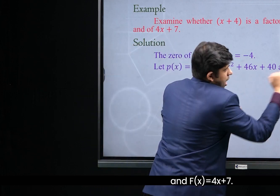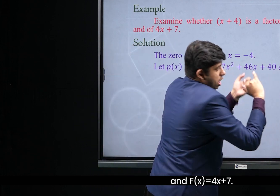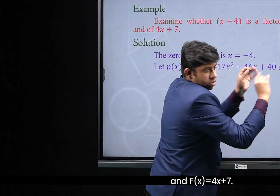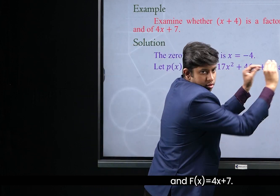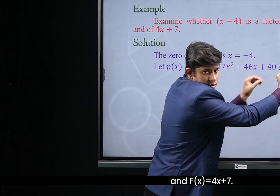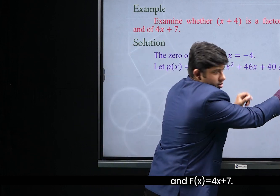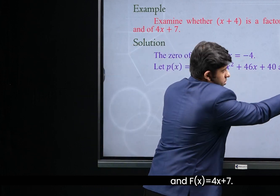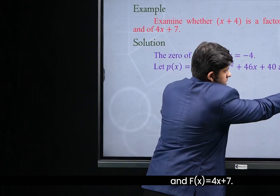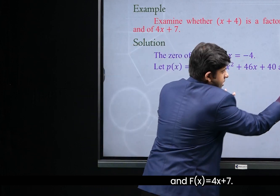plus 7.